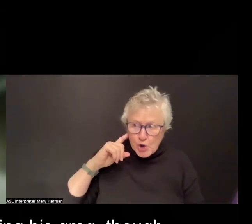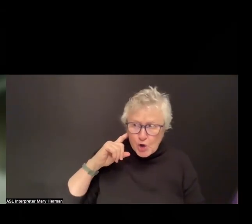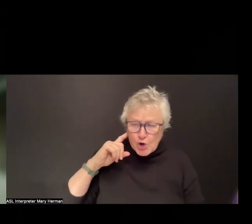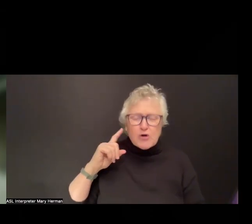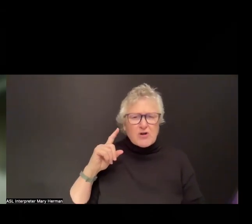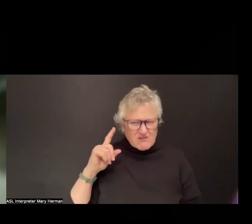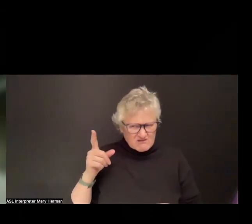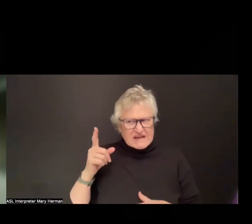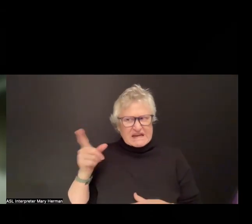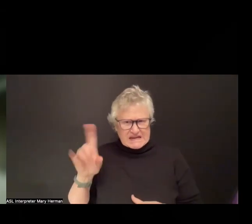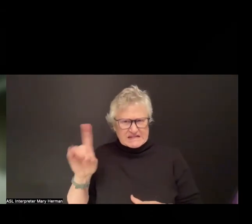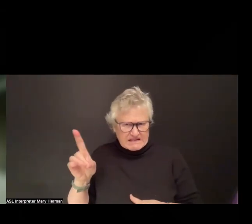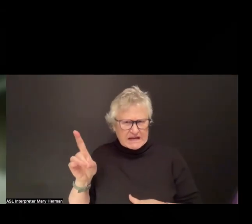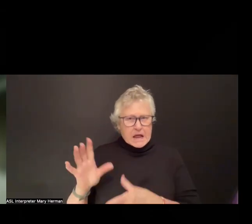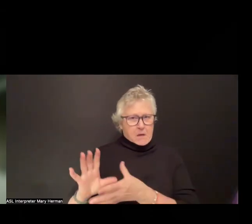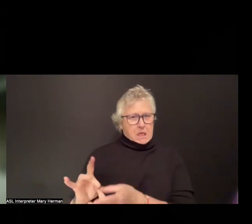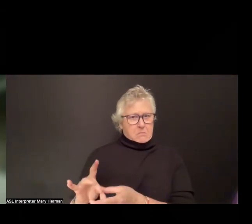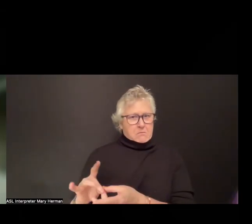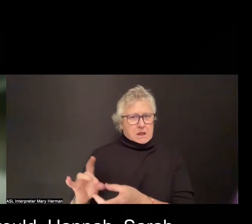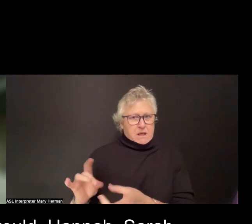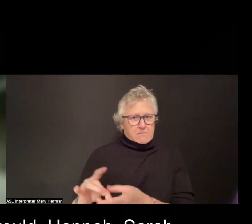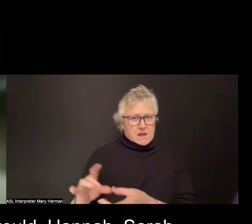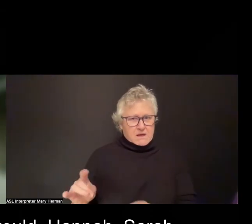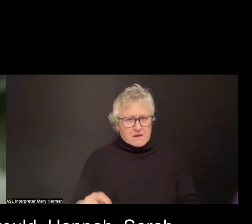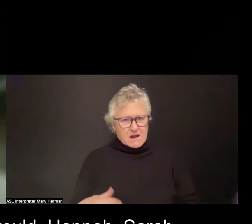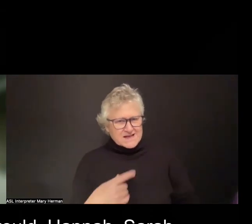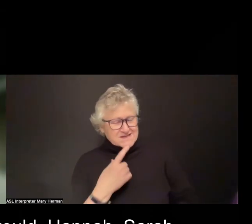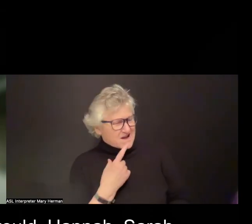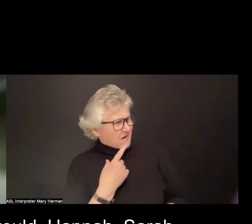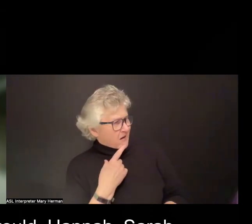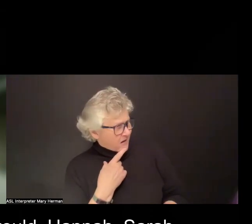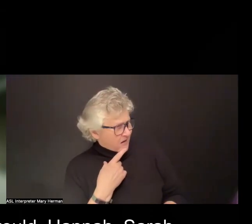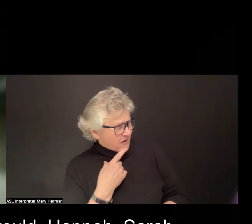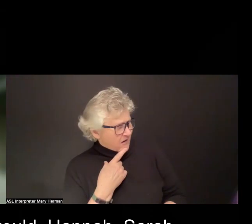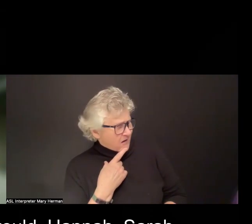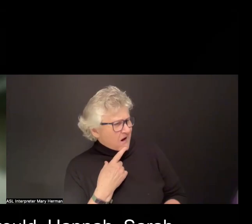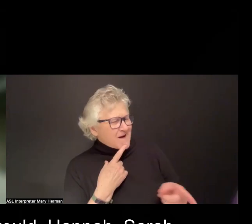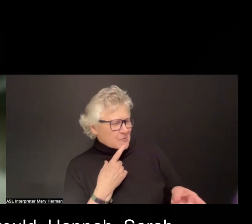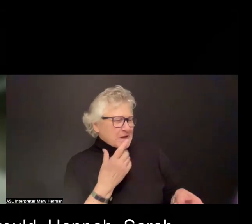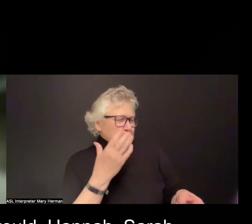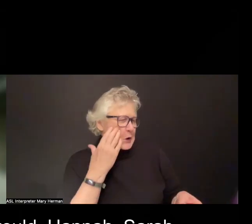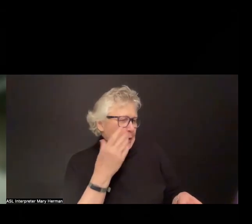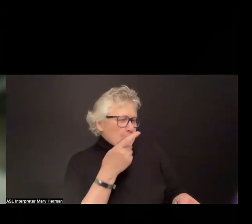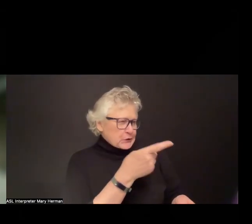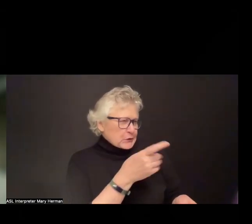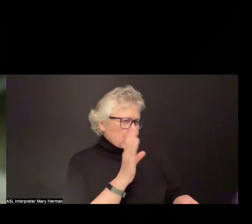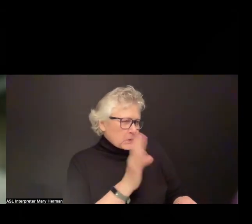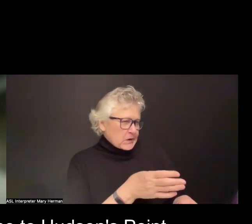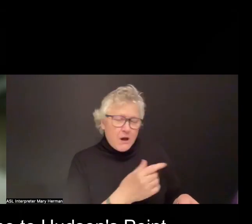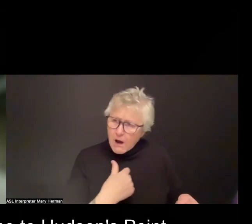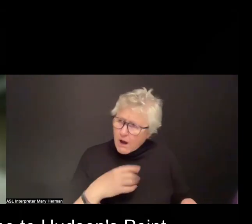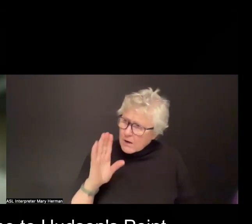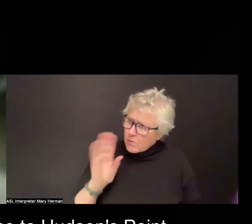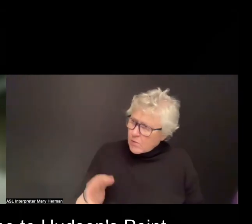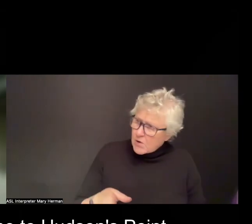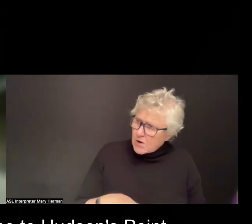and the other girls laughed. "What?" I exclaimed. "I would." "Oh, we know you would, Hannah," Sarah said with her long arm around my neck. By